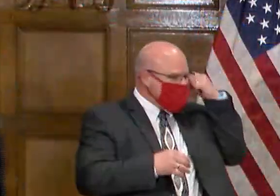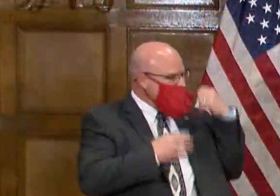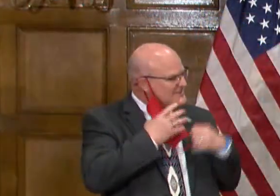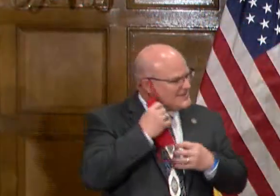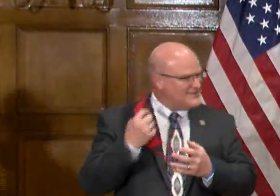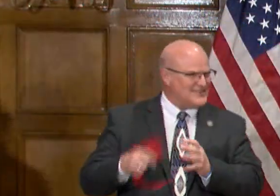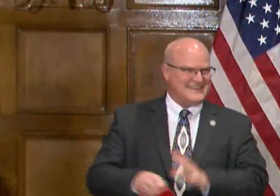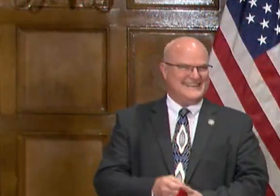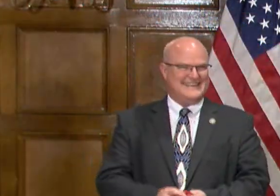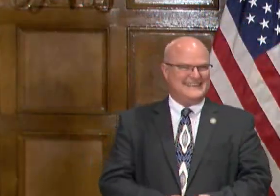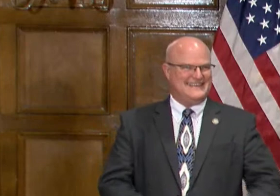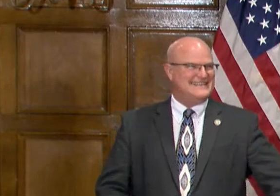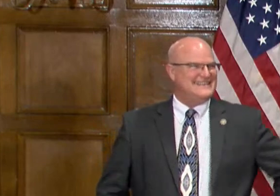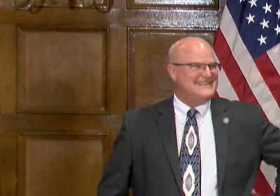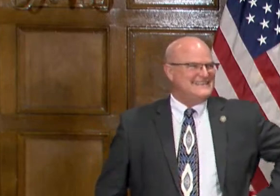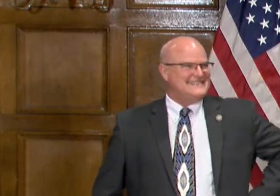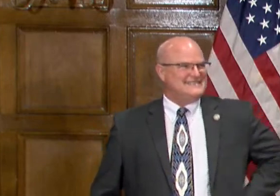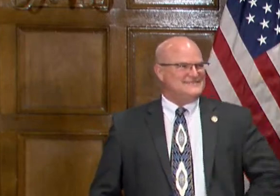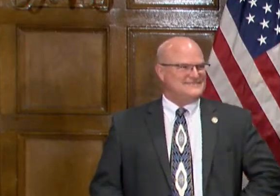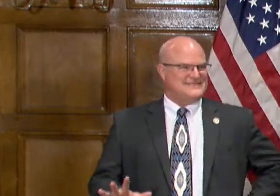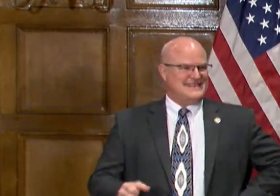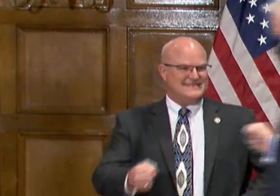Good afternoon, Eddie. Good afternoon, Governor.